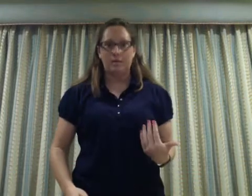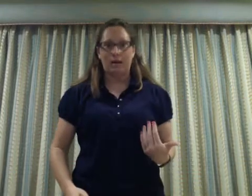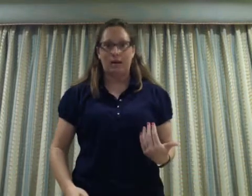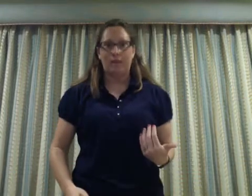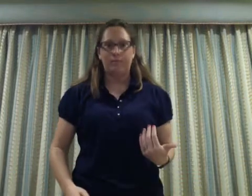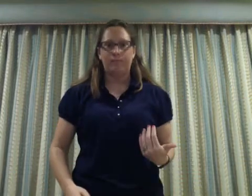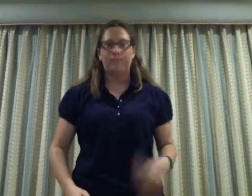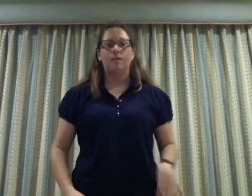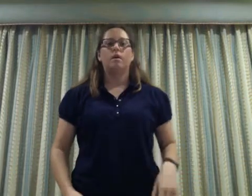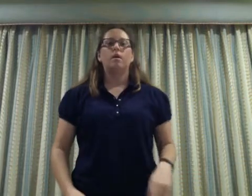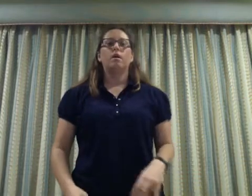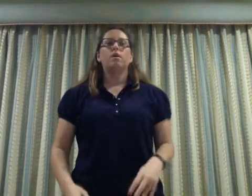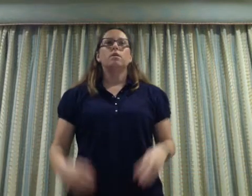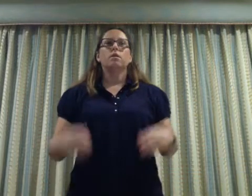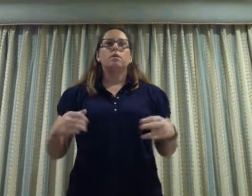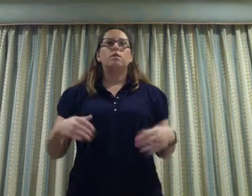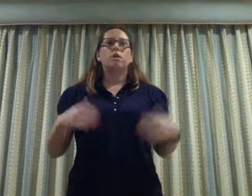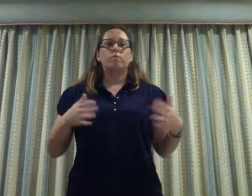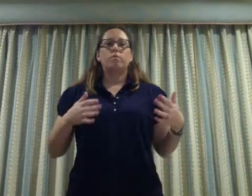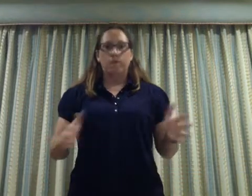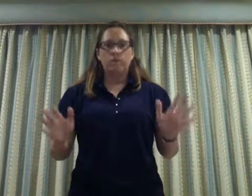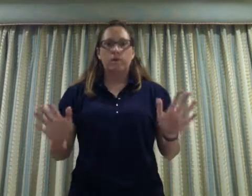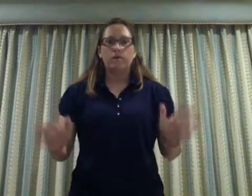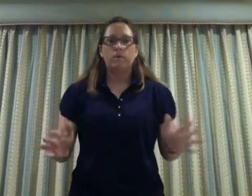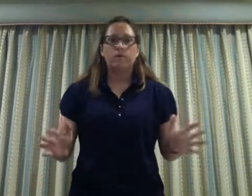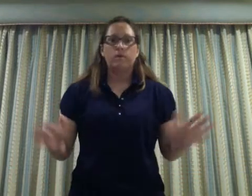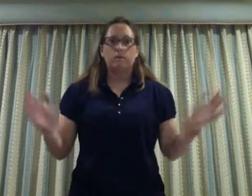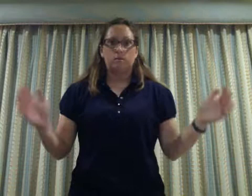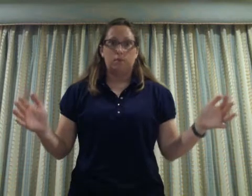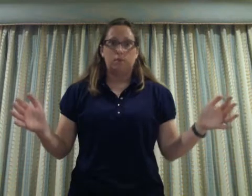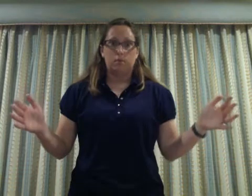back down. So we're floating down the river on this little bitty boat,